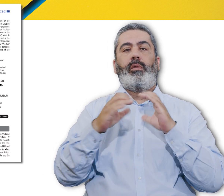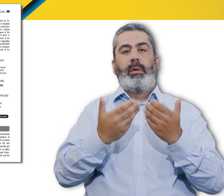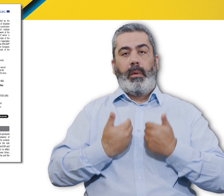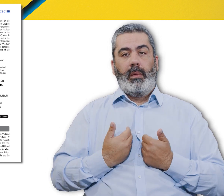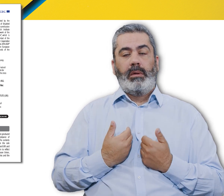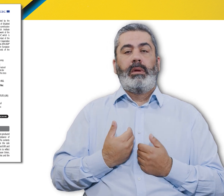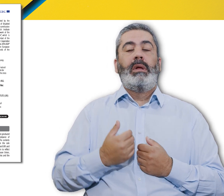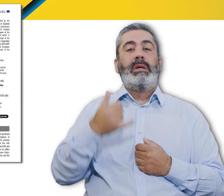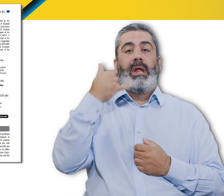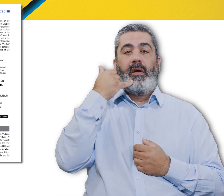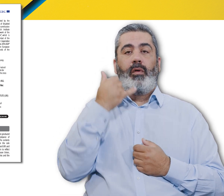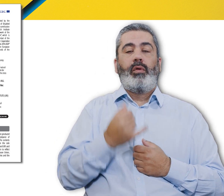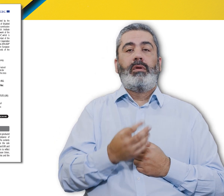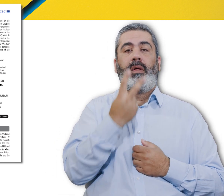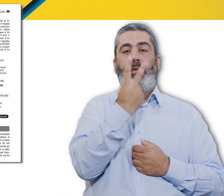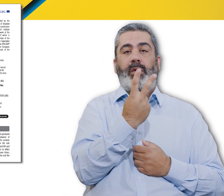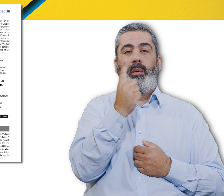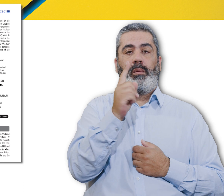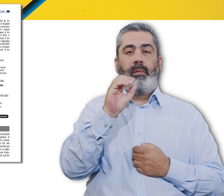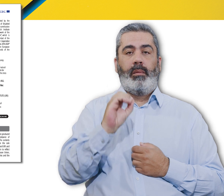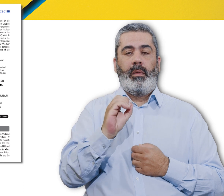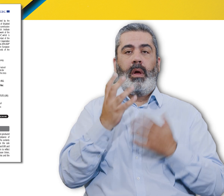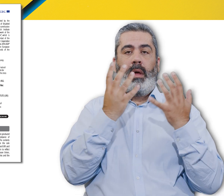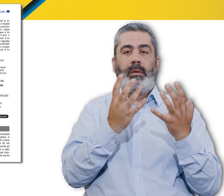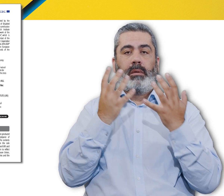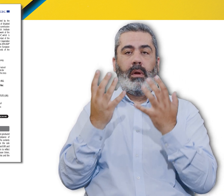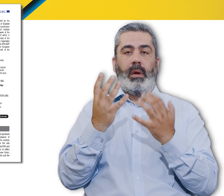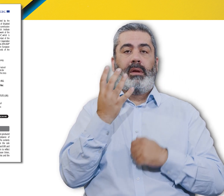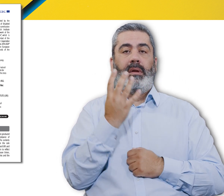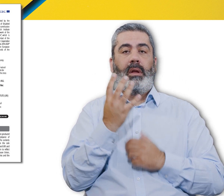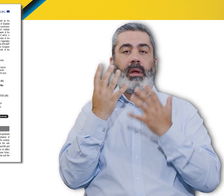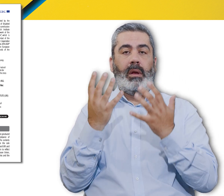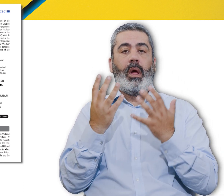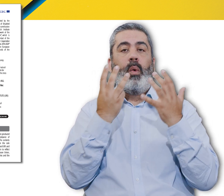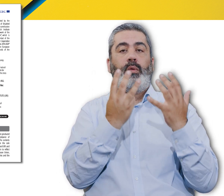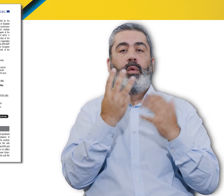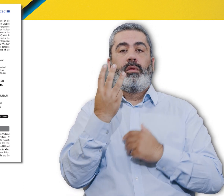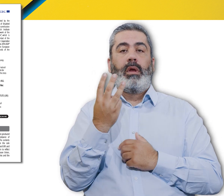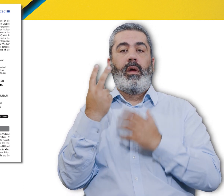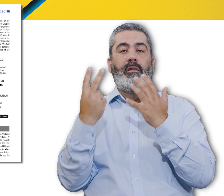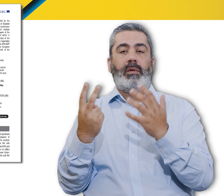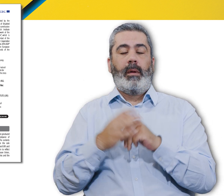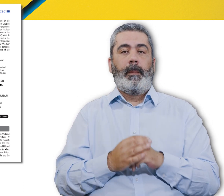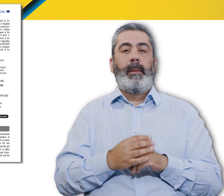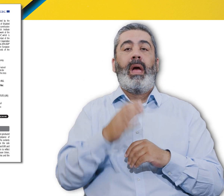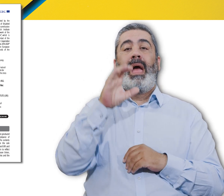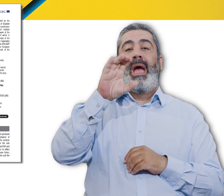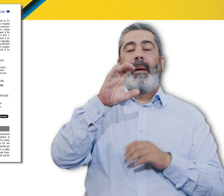9949 837. Email, esa@otenet.gr. Like us on Facebook.